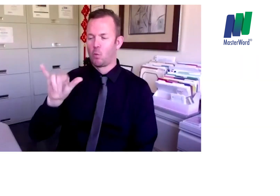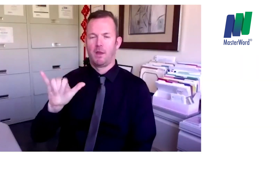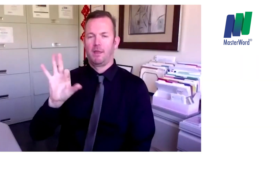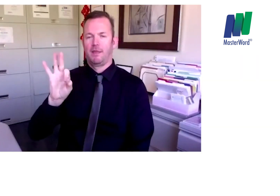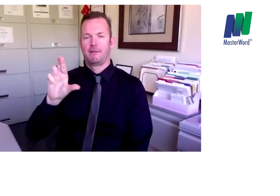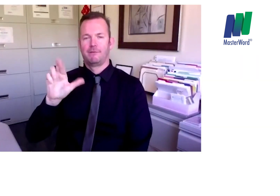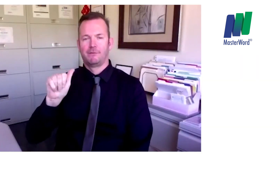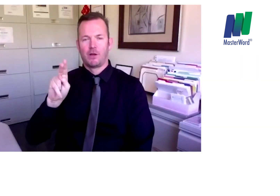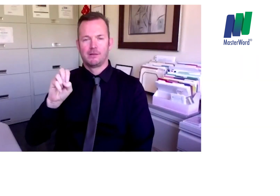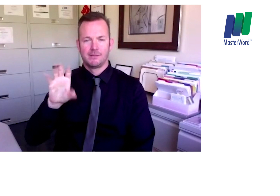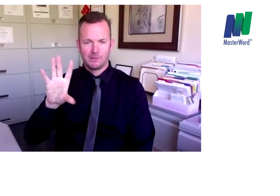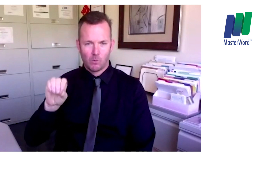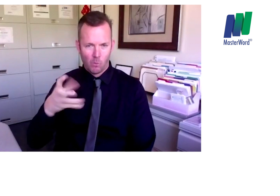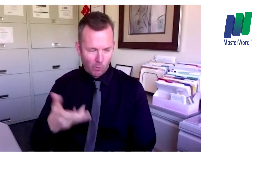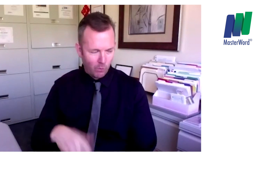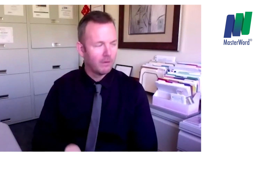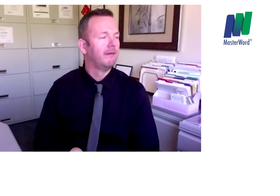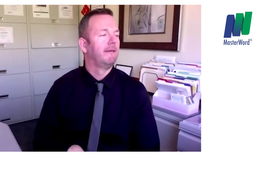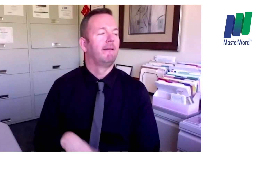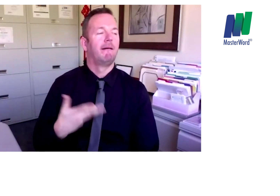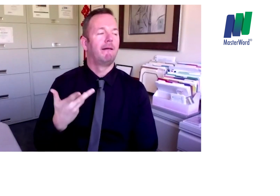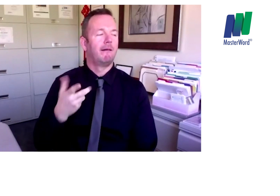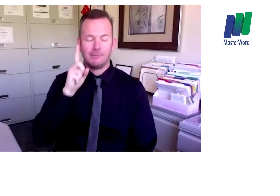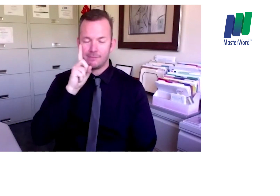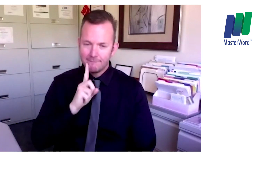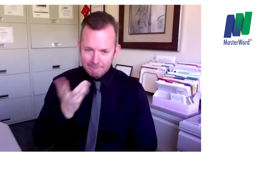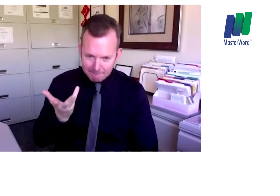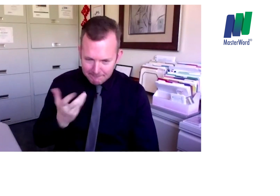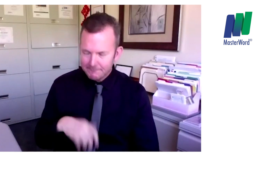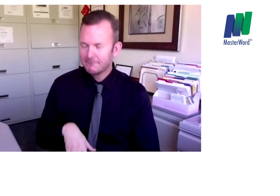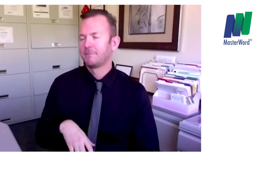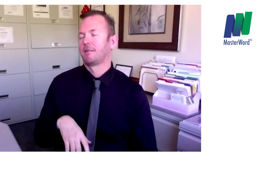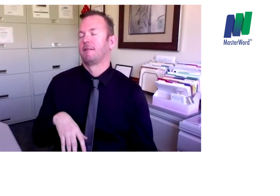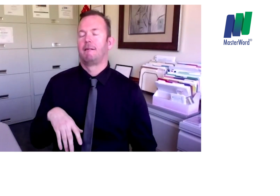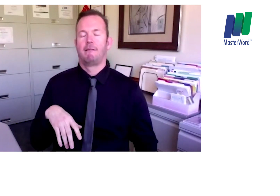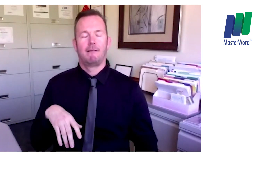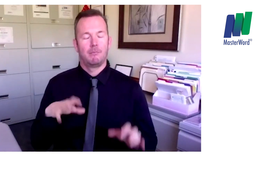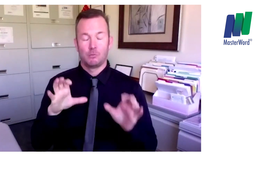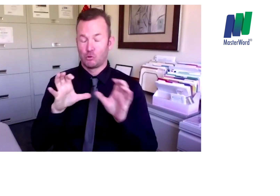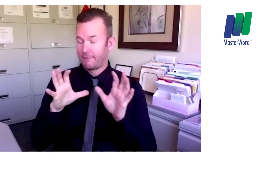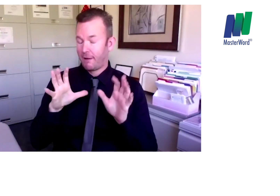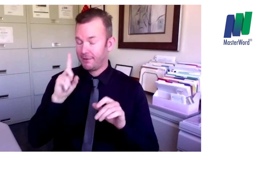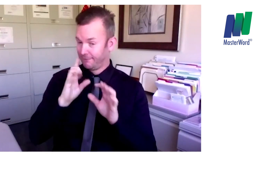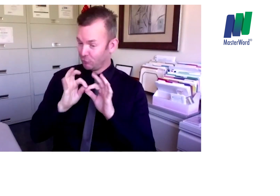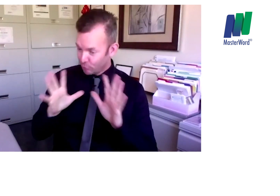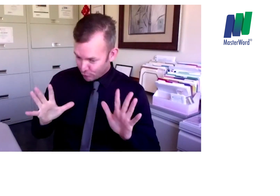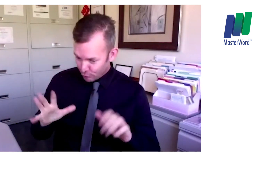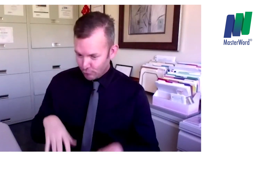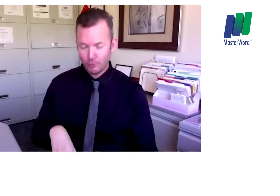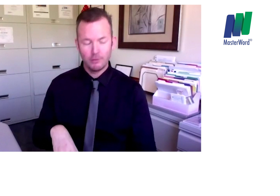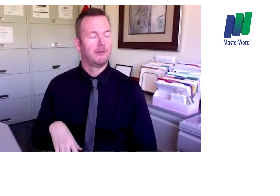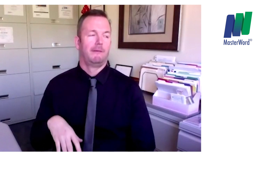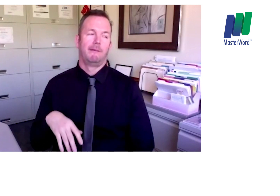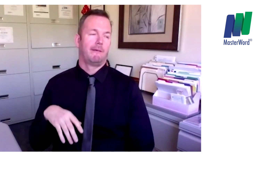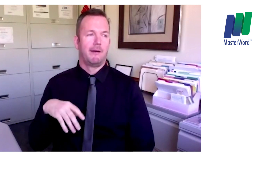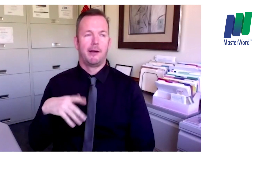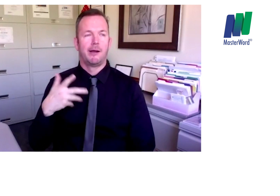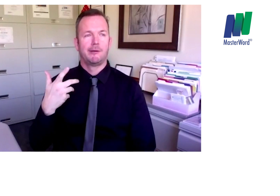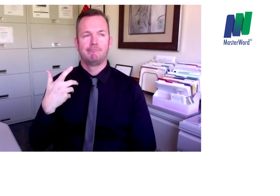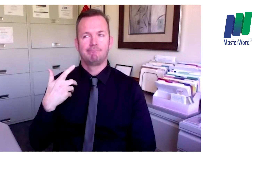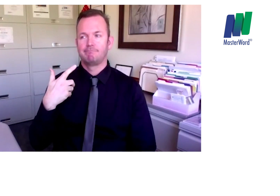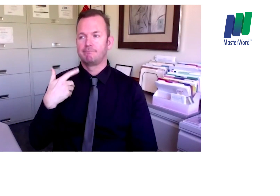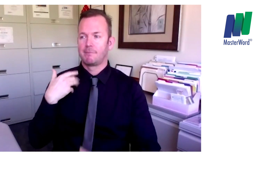Hello, my name is Cody Francisco. I am deaf myself. I'm actually a certified